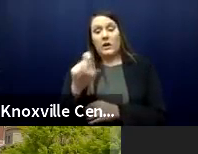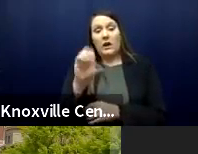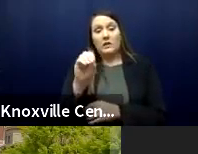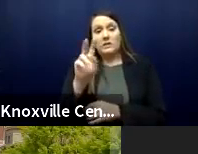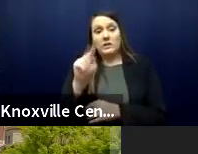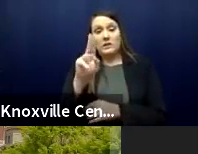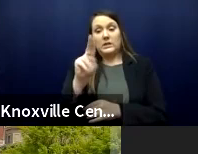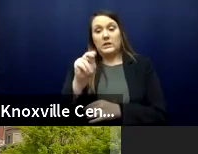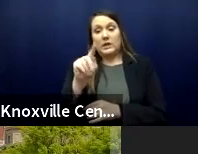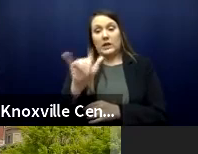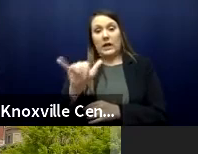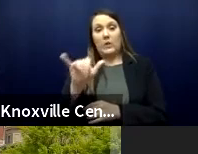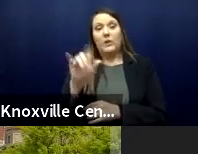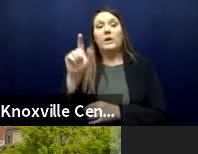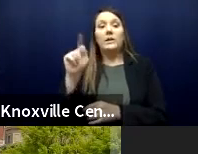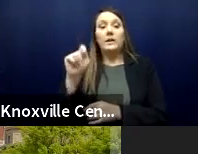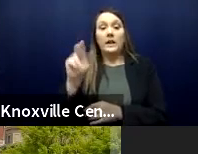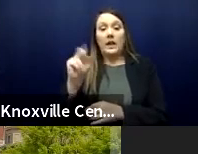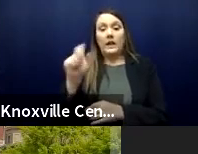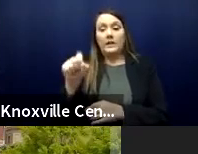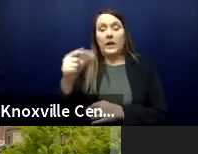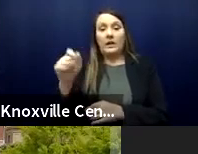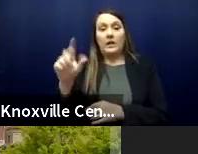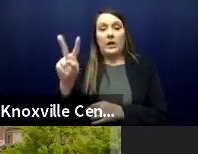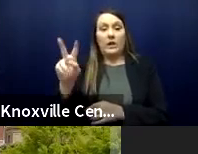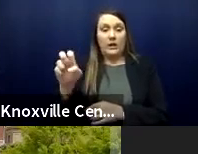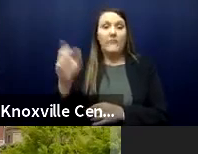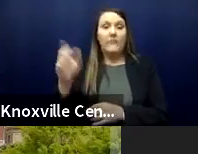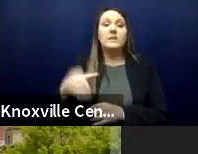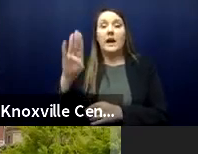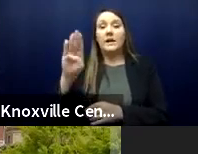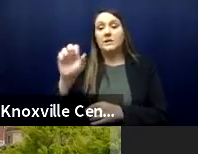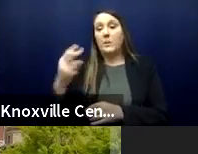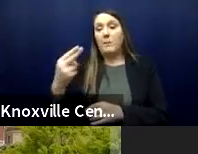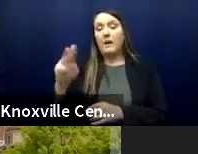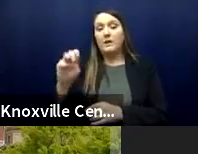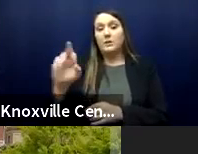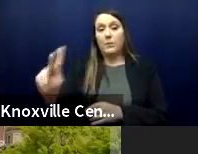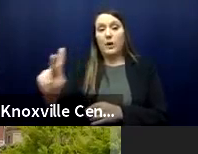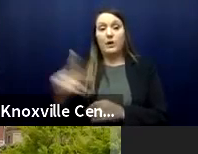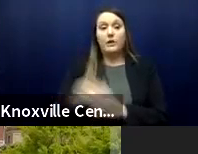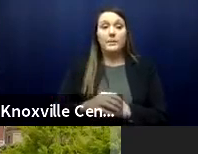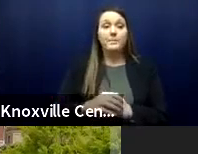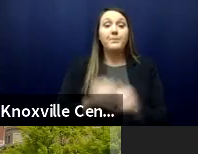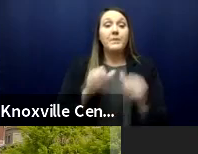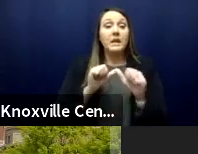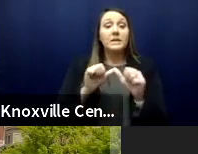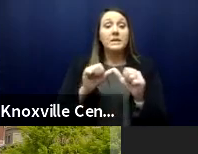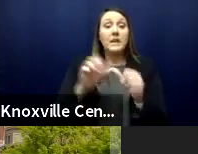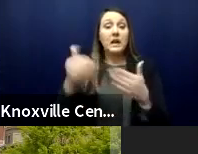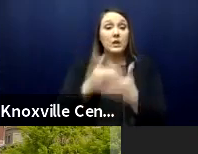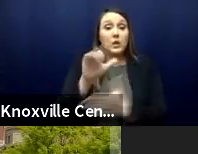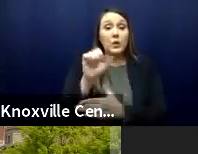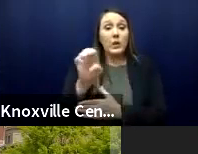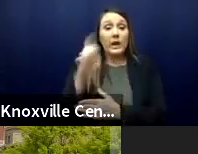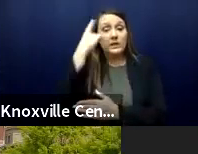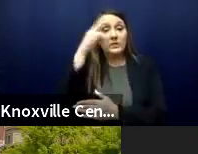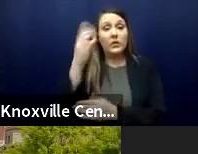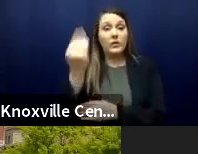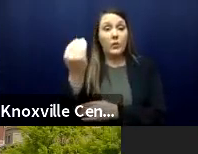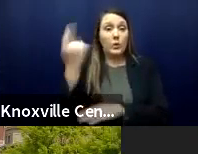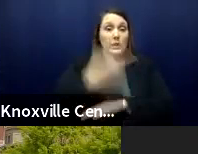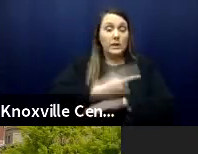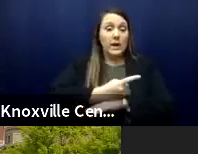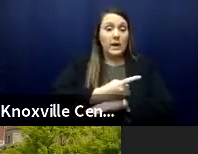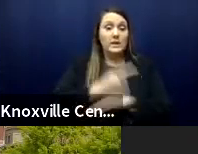covid.knoxcountytn.gov/case count. Moving to the first benchmark, sustained reduction or stability in new cases for 14 days.